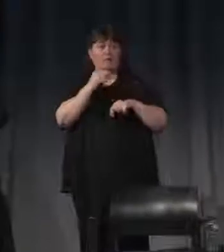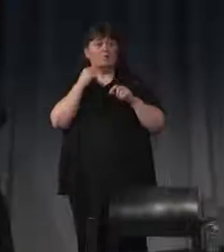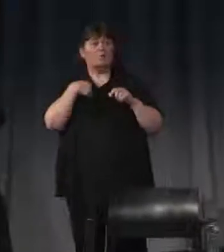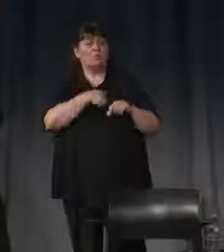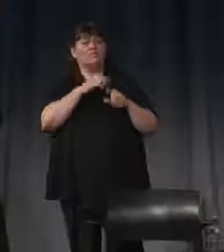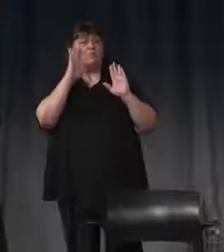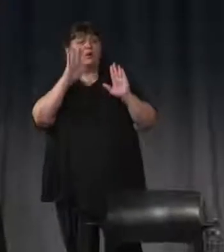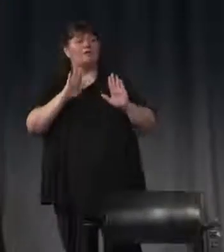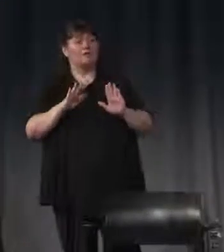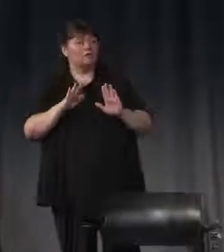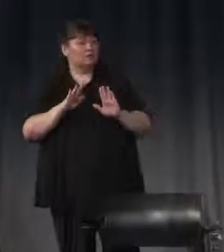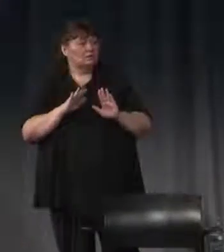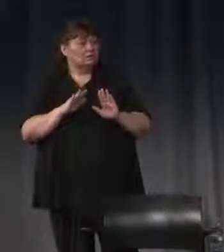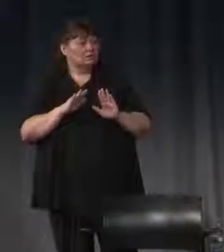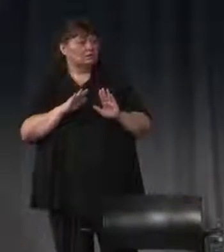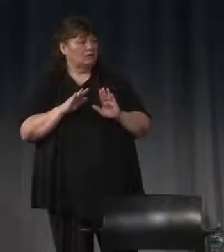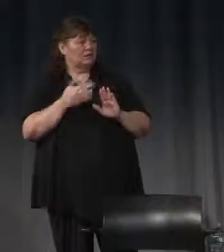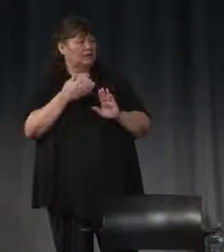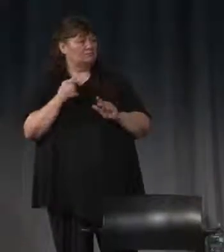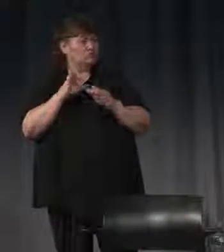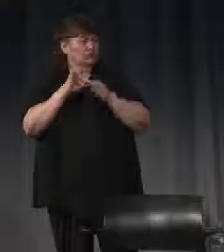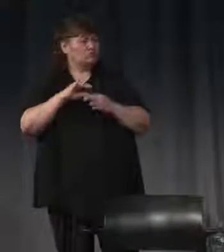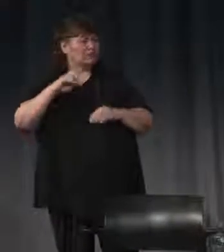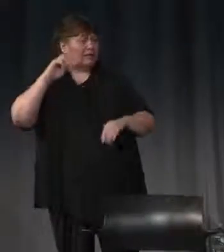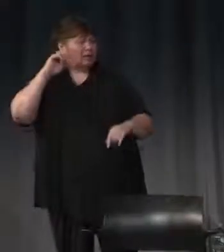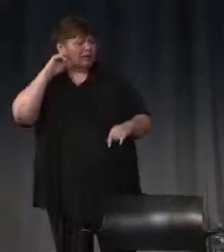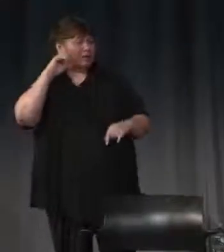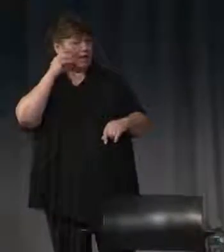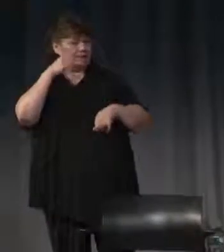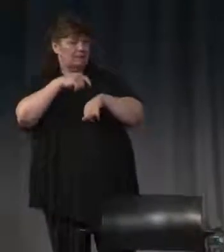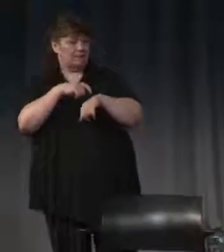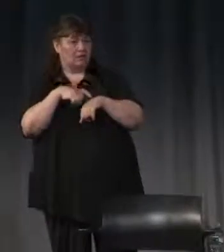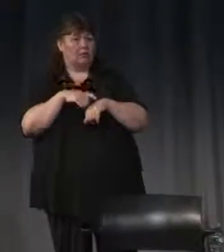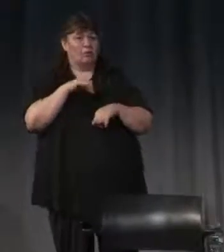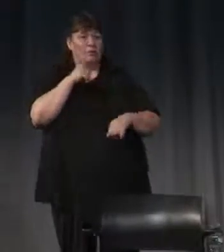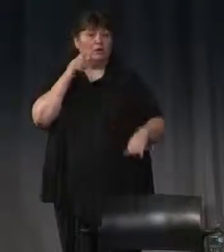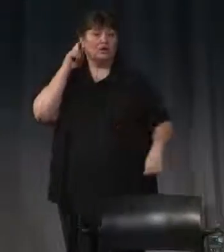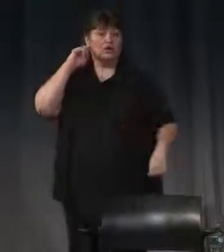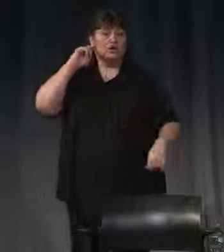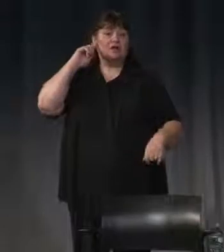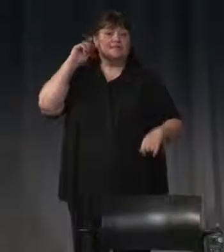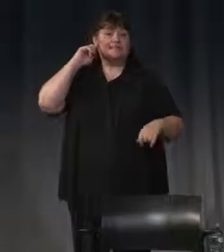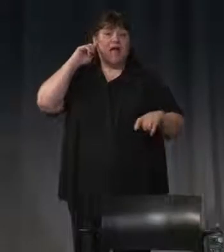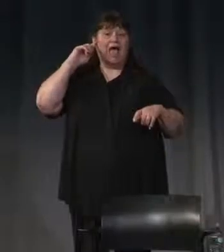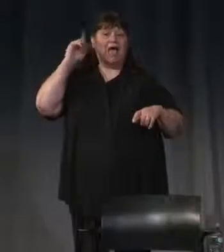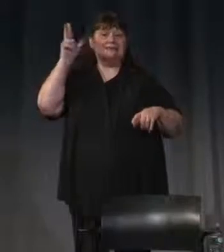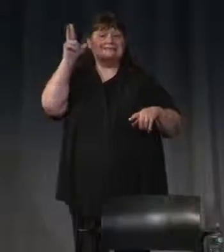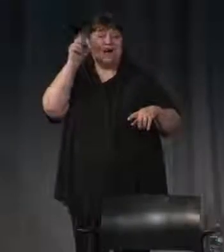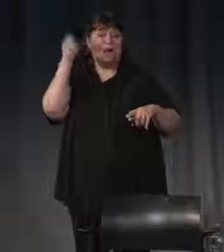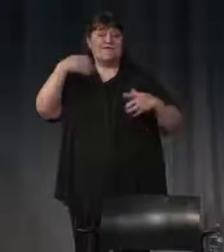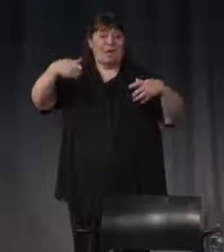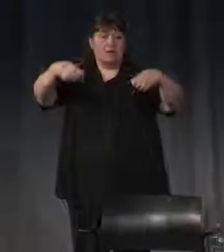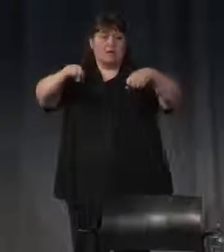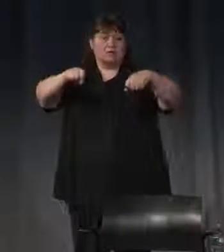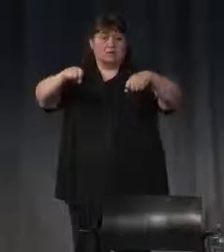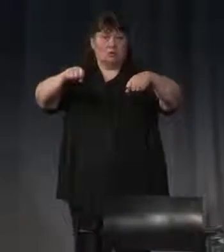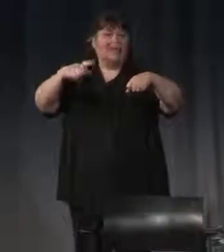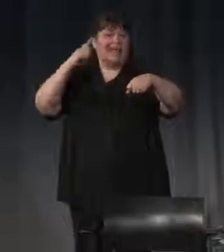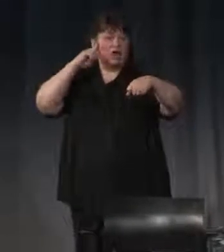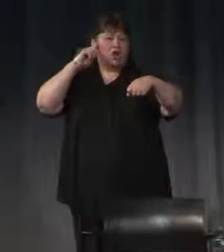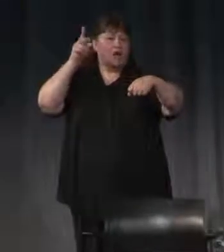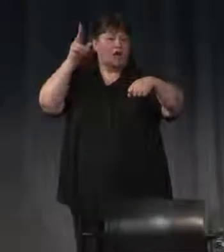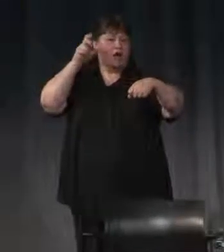wonderful lines in Heidegger that have to do with hearing and being in time. We don't hear the sound of the motorcycle, we hear the motorcycle. This seems to be a very important